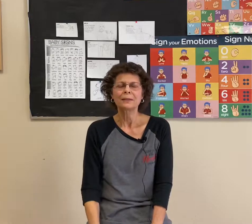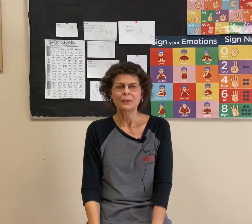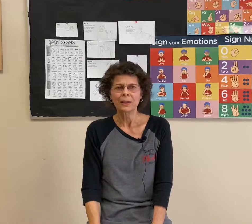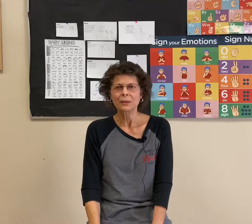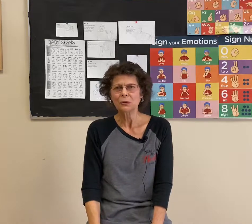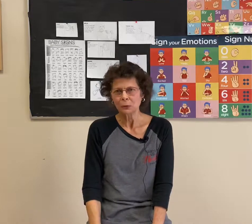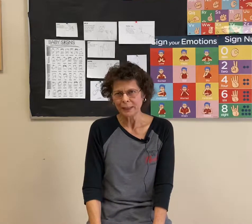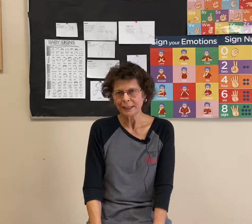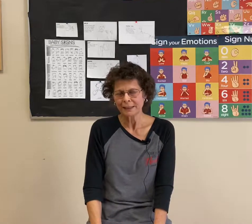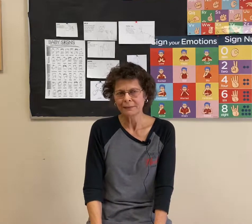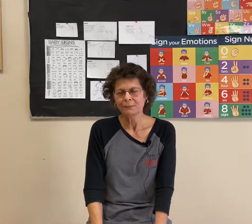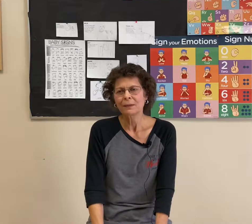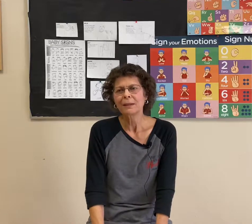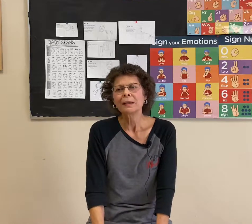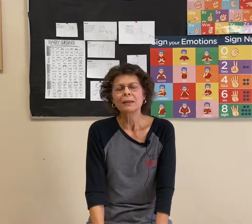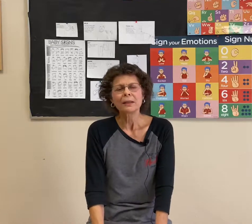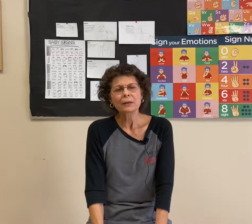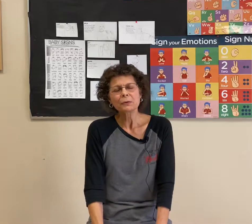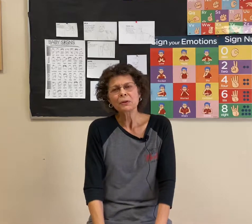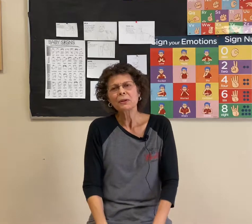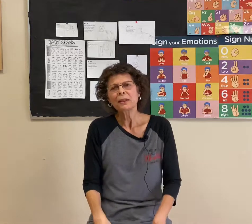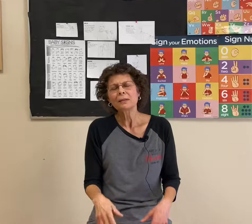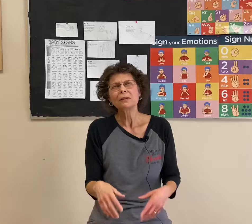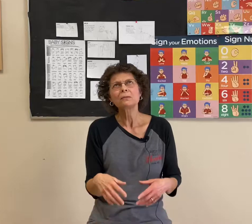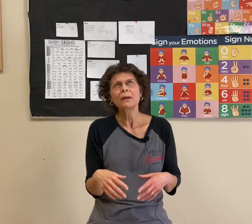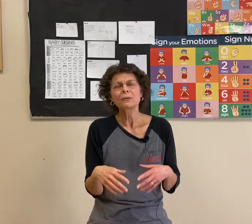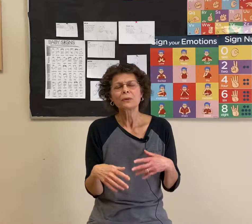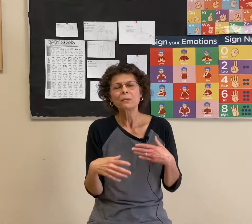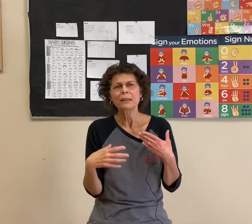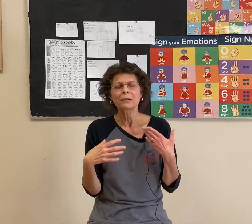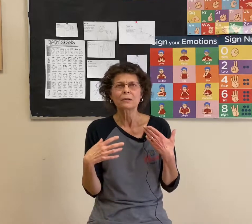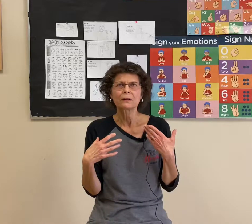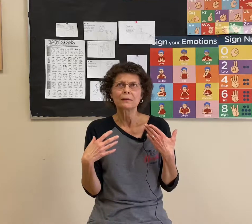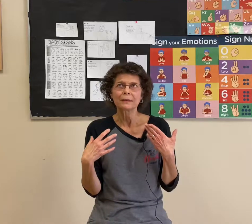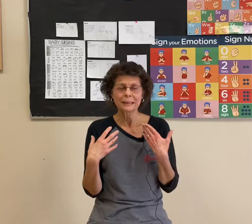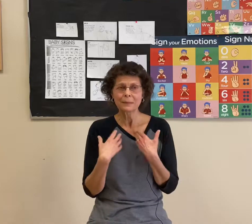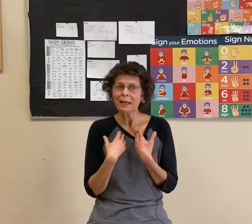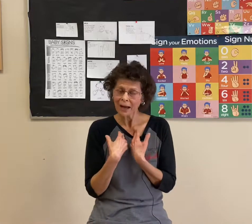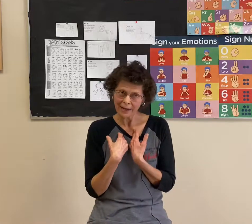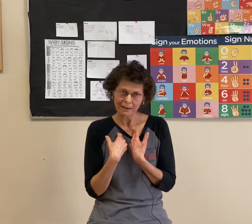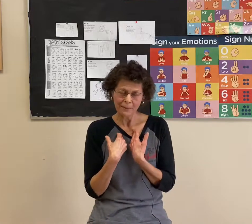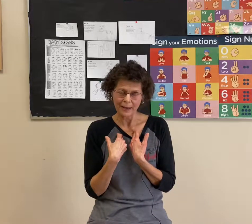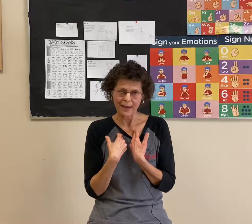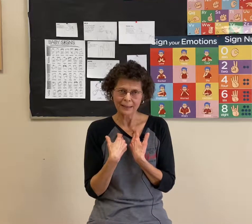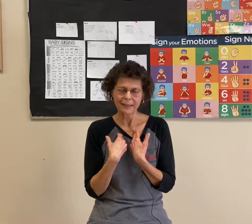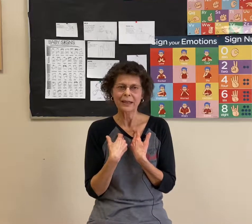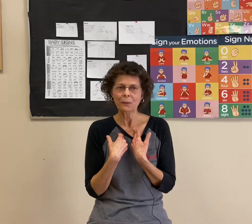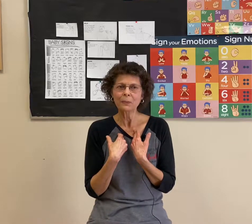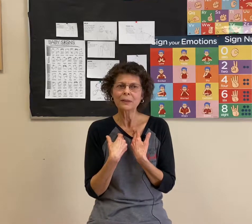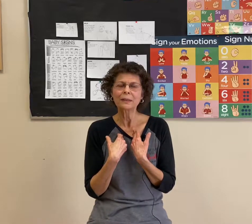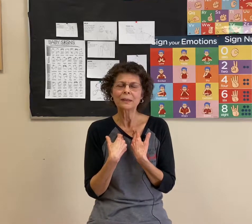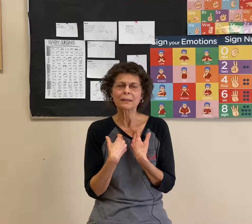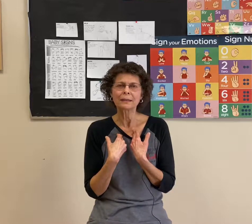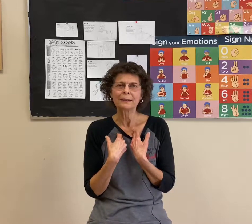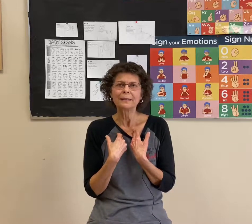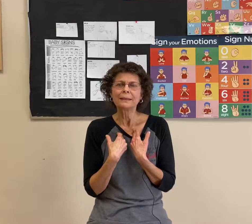that's drink. The other two that I use in my room that are, to me, high impact and help in the